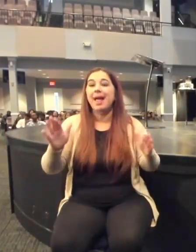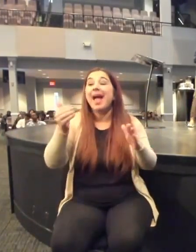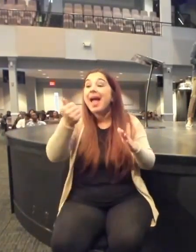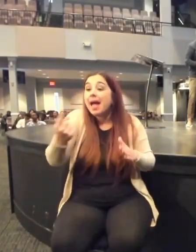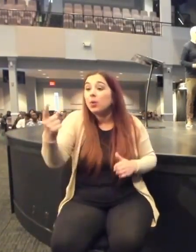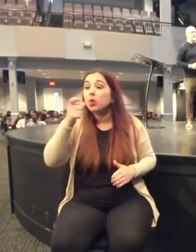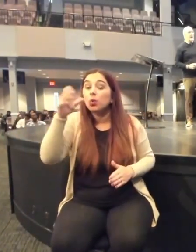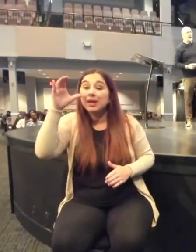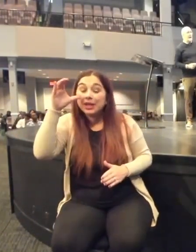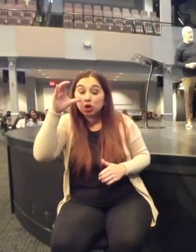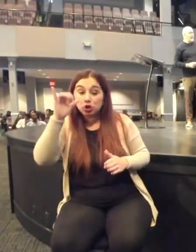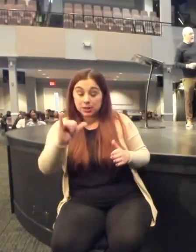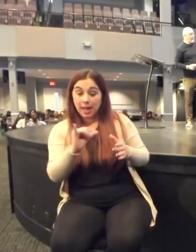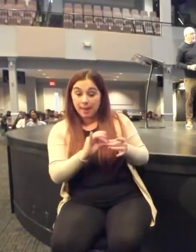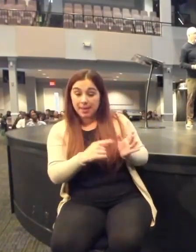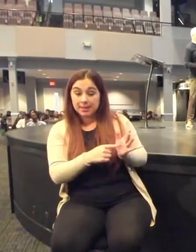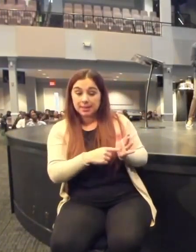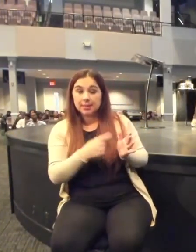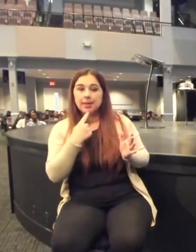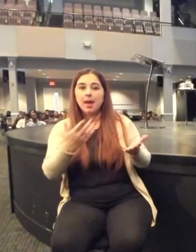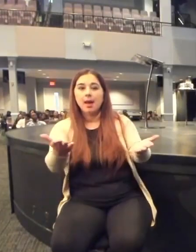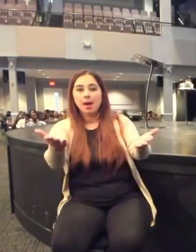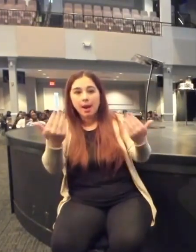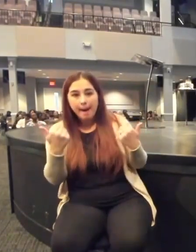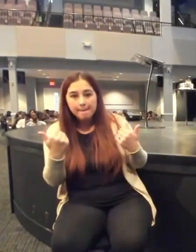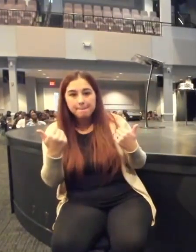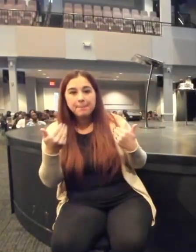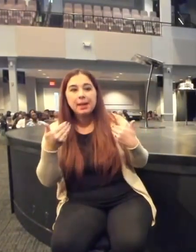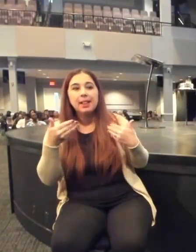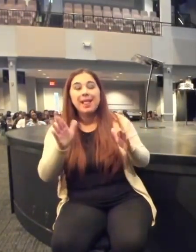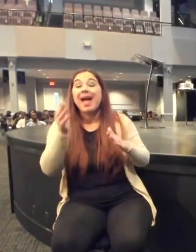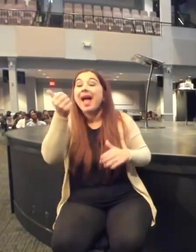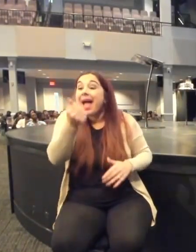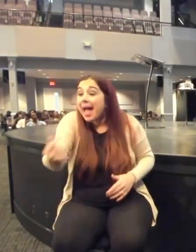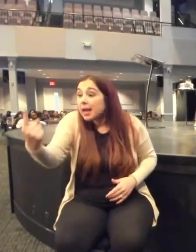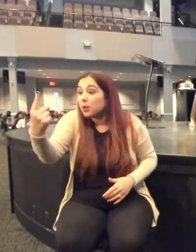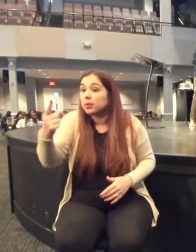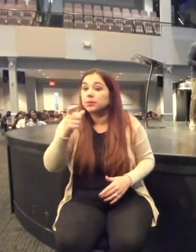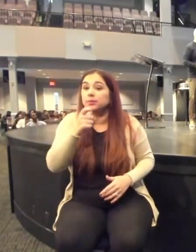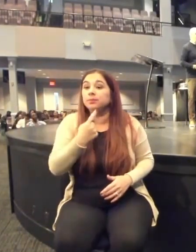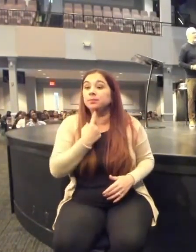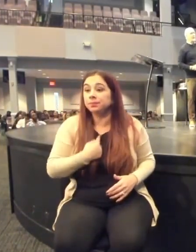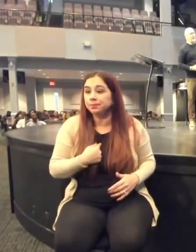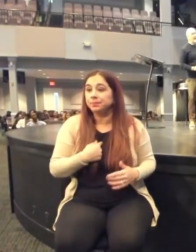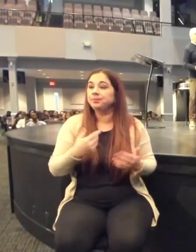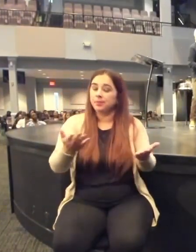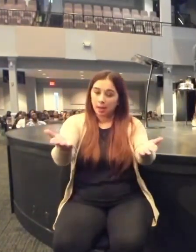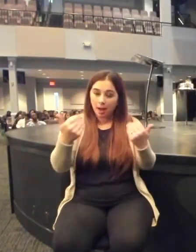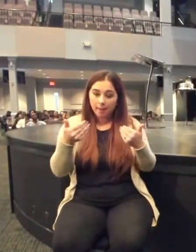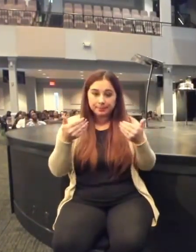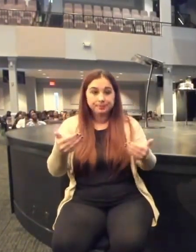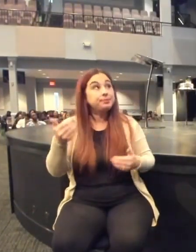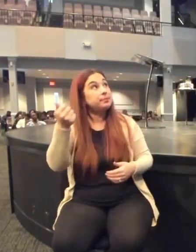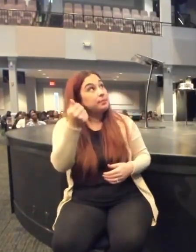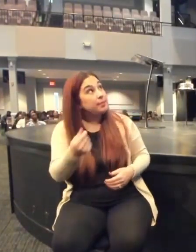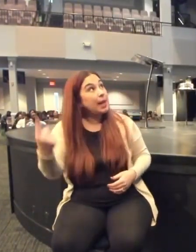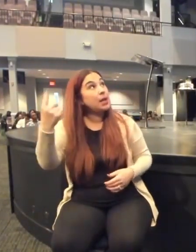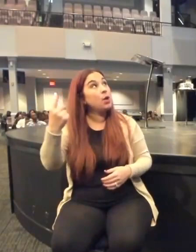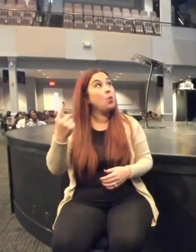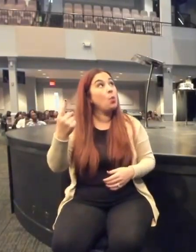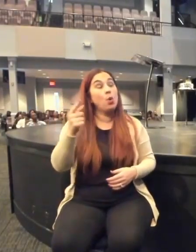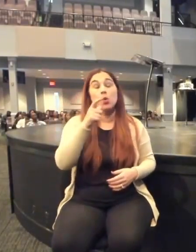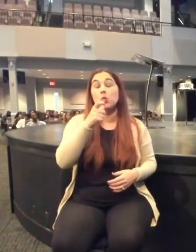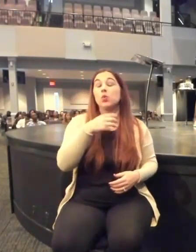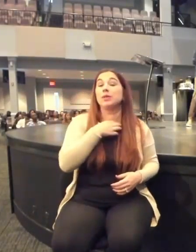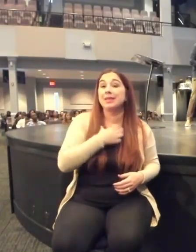anyone who hears this say, come, let anyone who is thirsty come, let